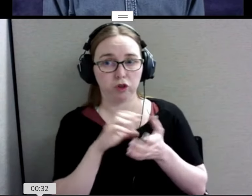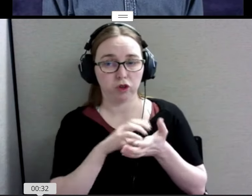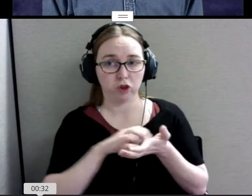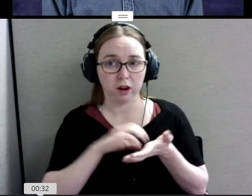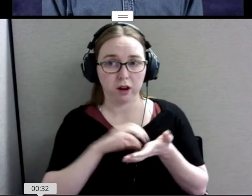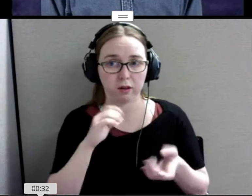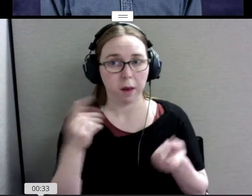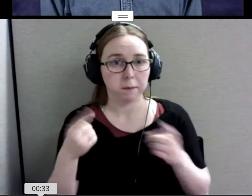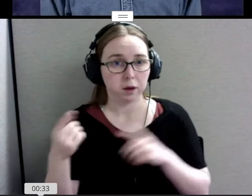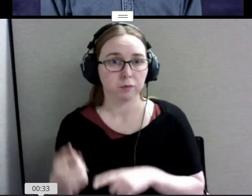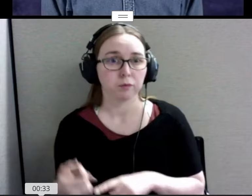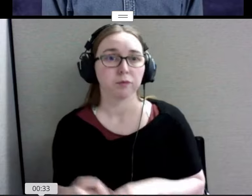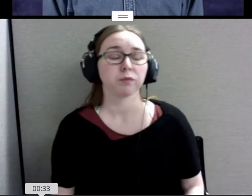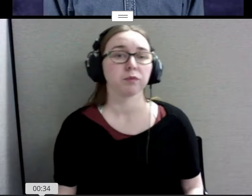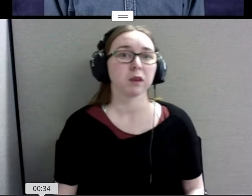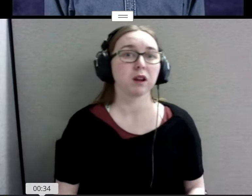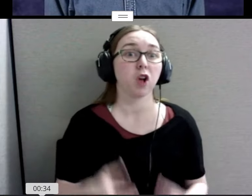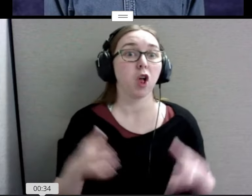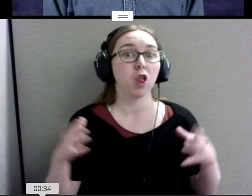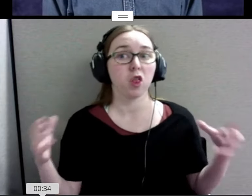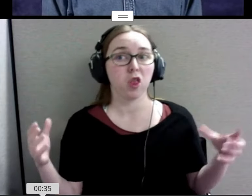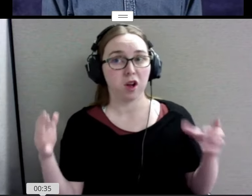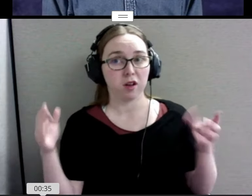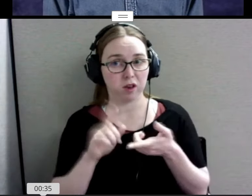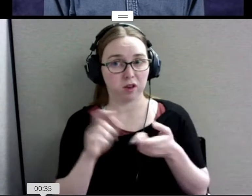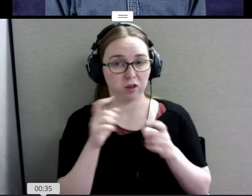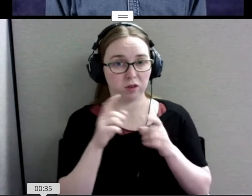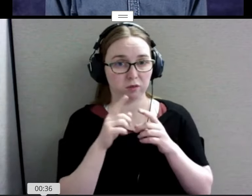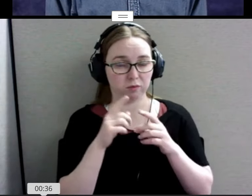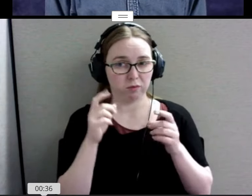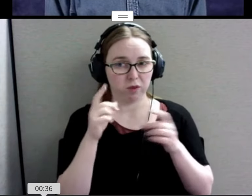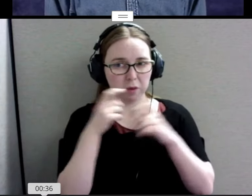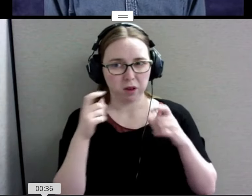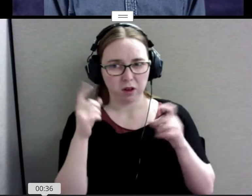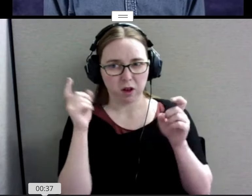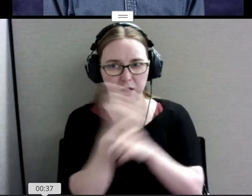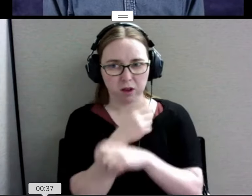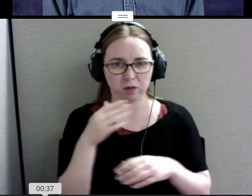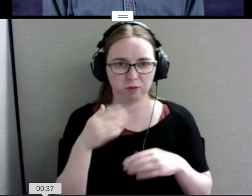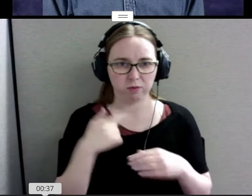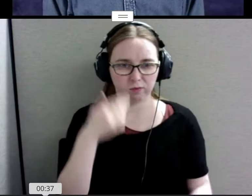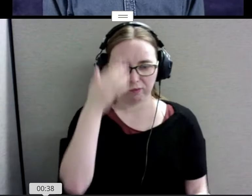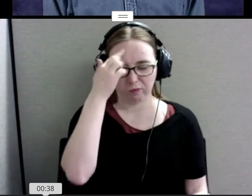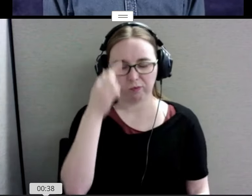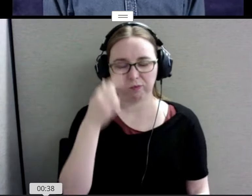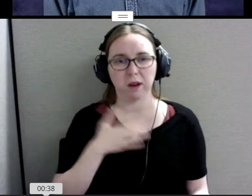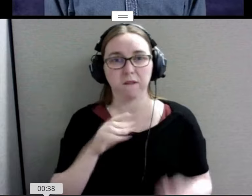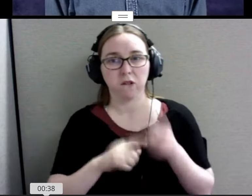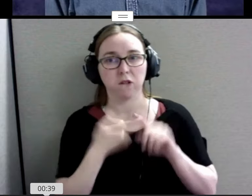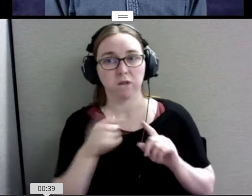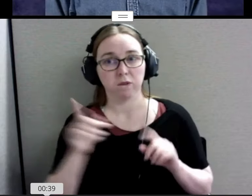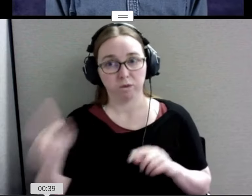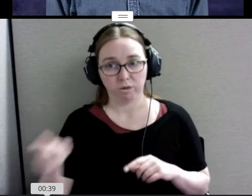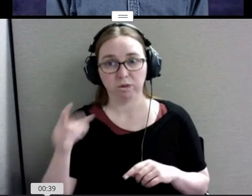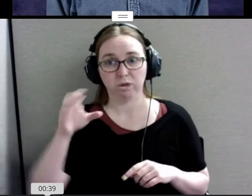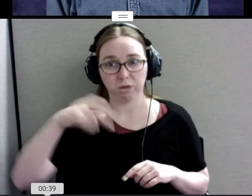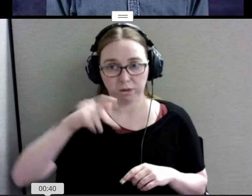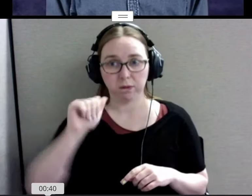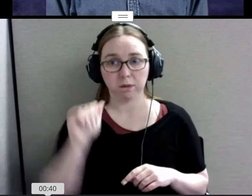how that happens. It's actually less complicated than I thought. I had a friend of mine who was a CPA kind of go through the process for me. What usually happens